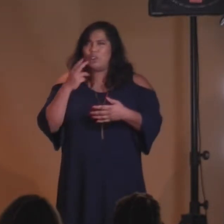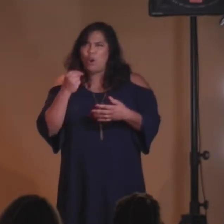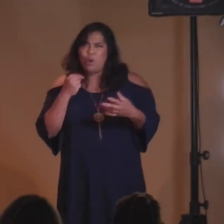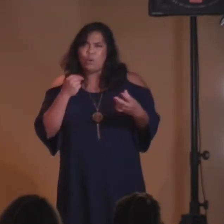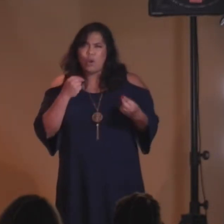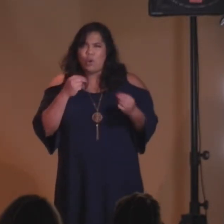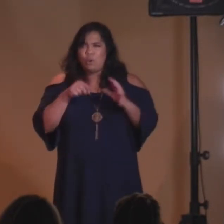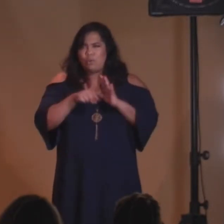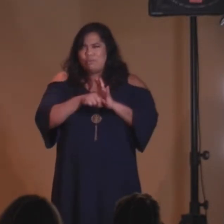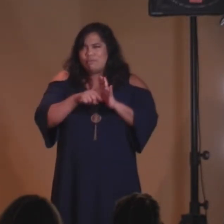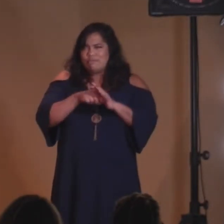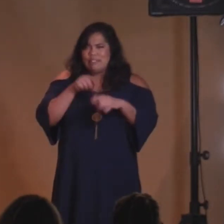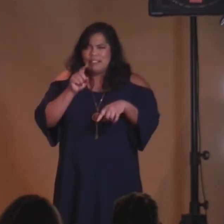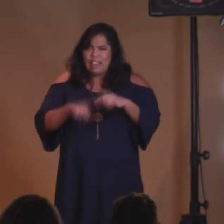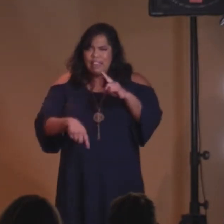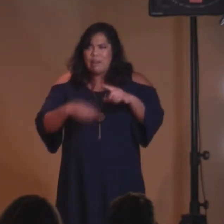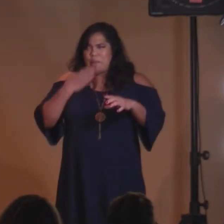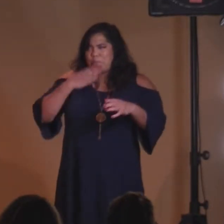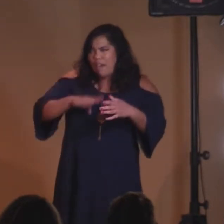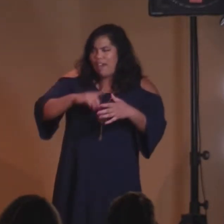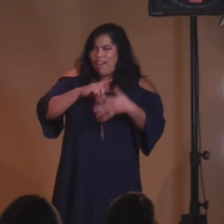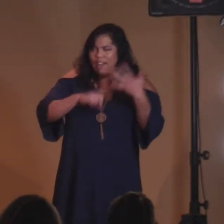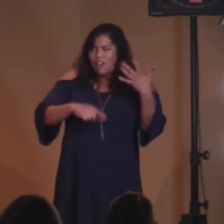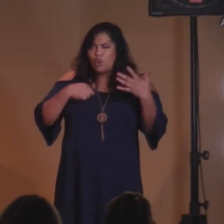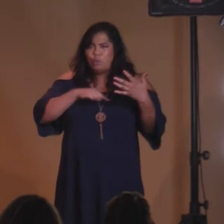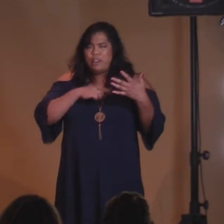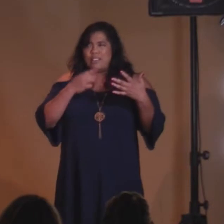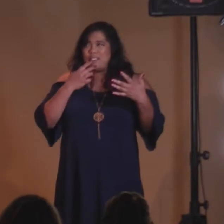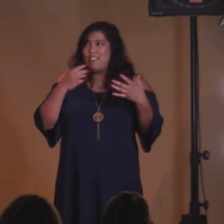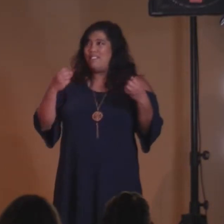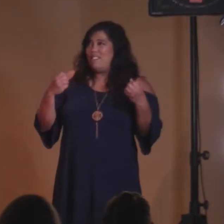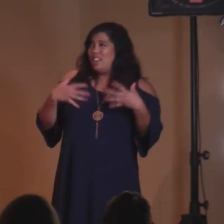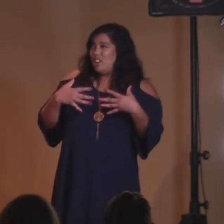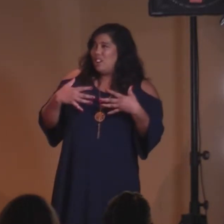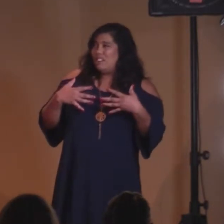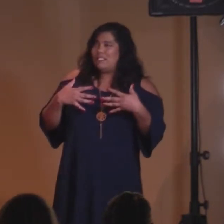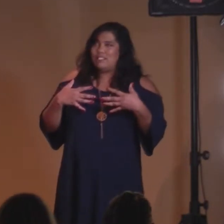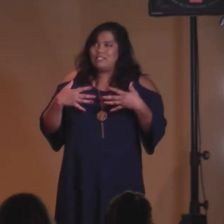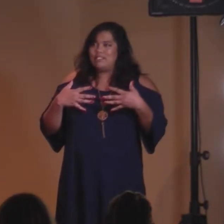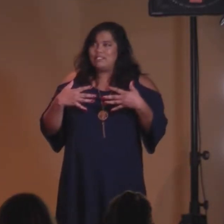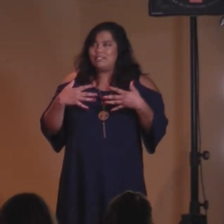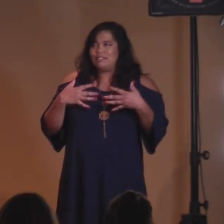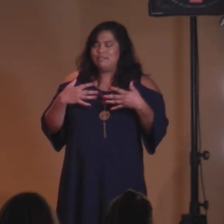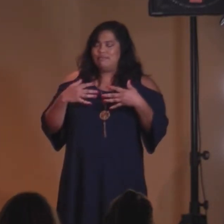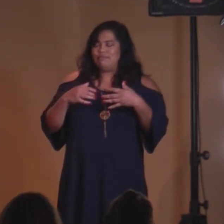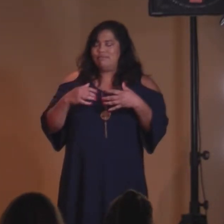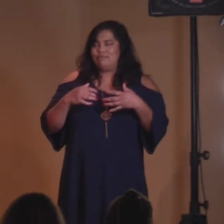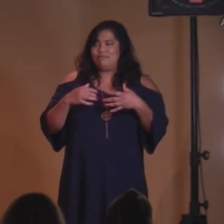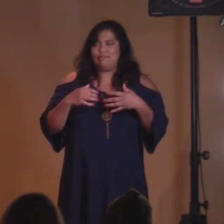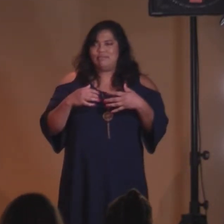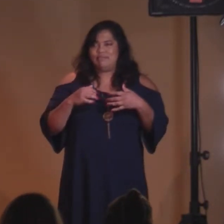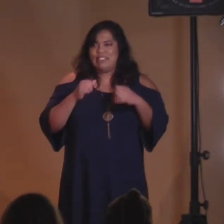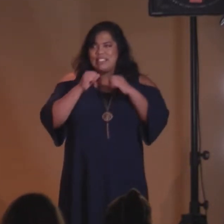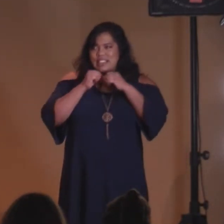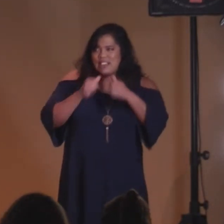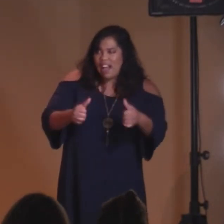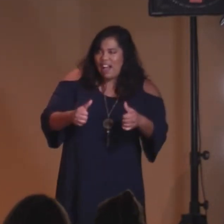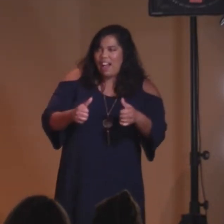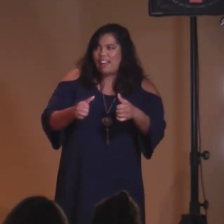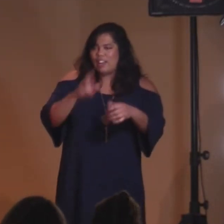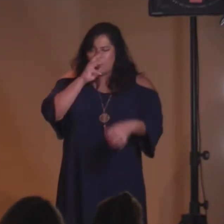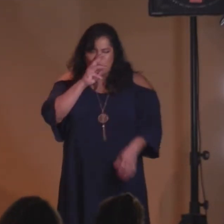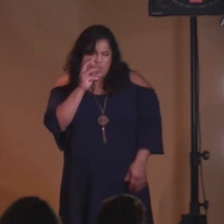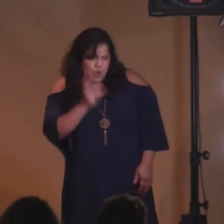of ourselves. We vilify this stuff about fear, and then we try to deny it, and we try to run from it, we try to suppress it, and we're like, I'm